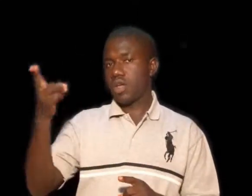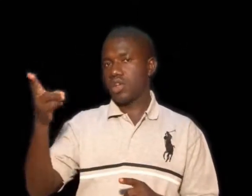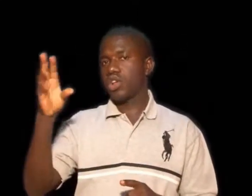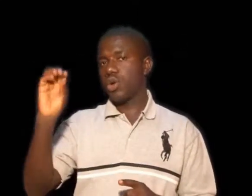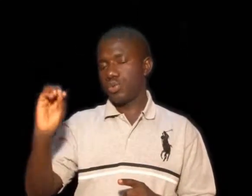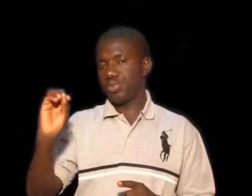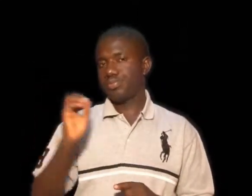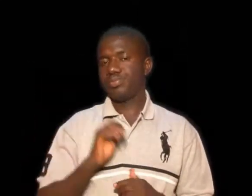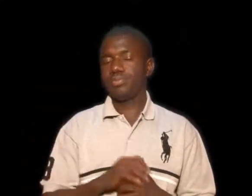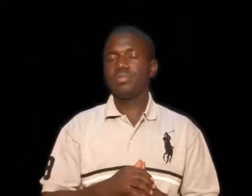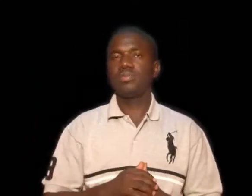17.